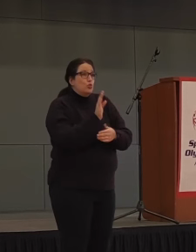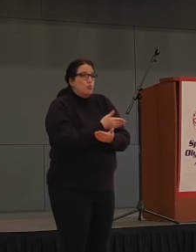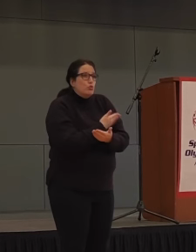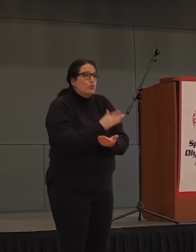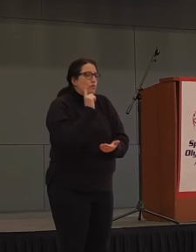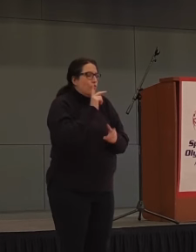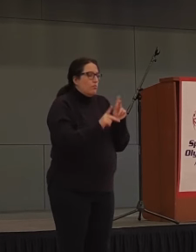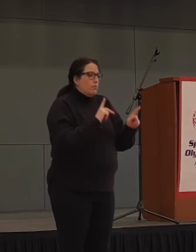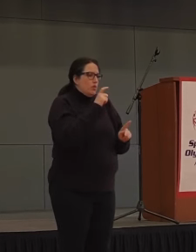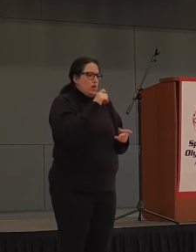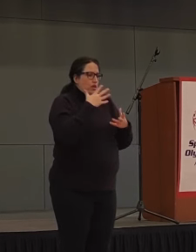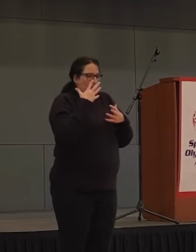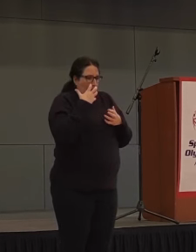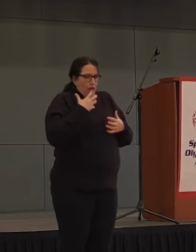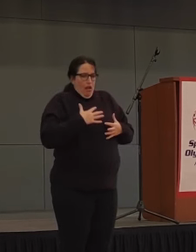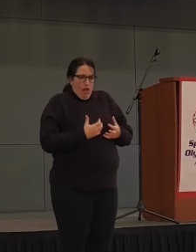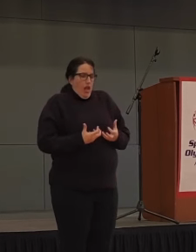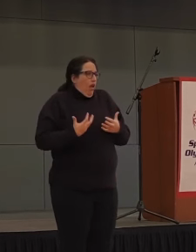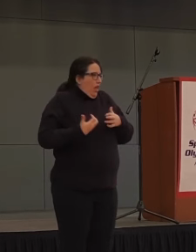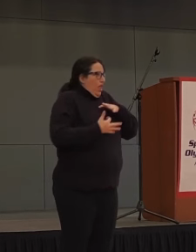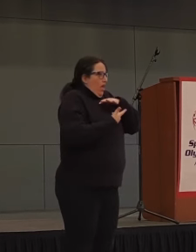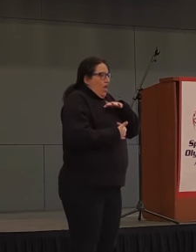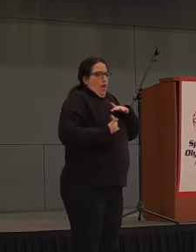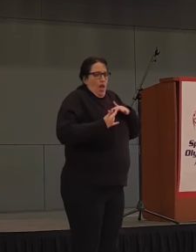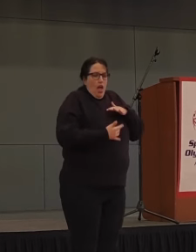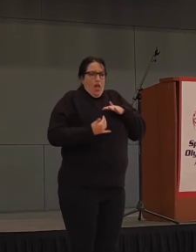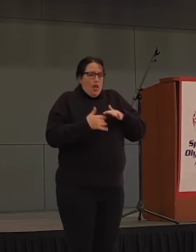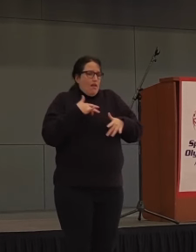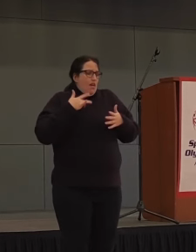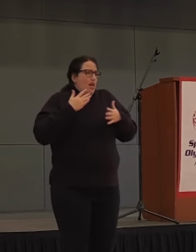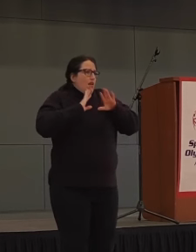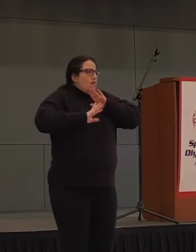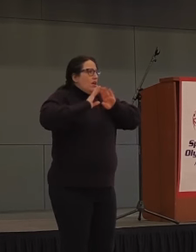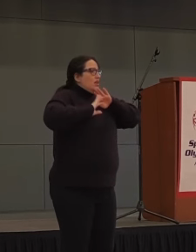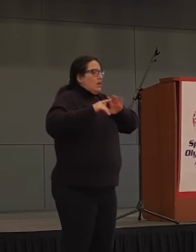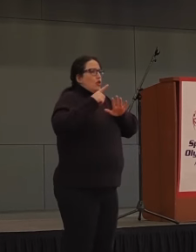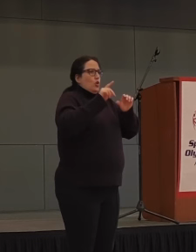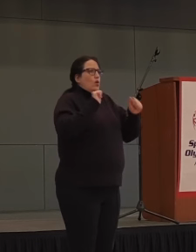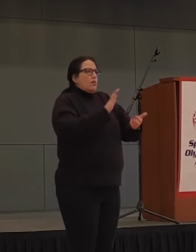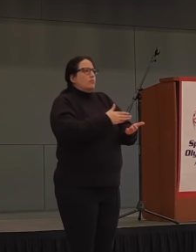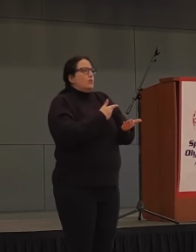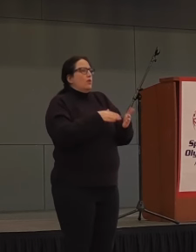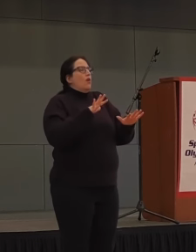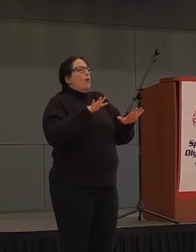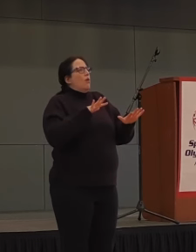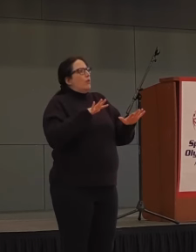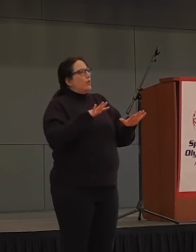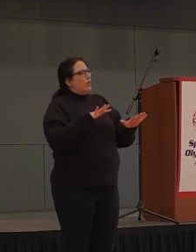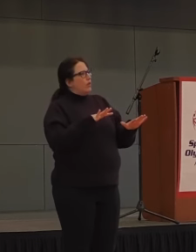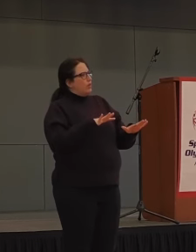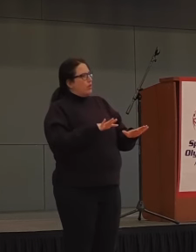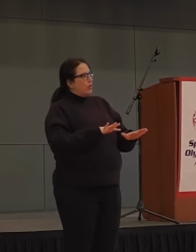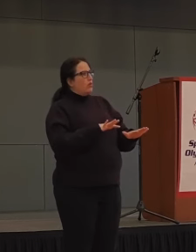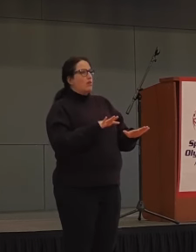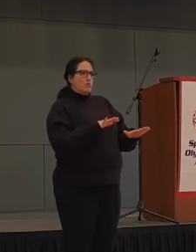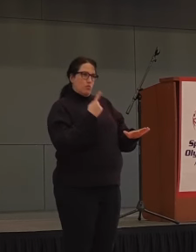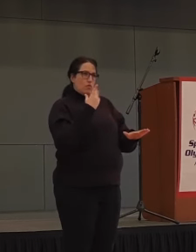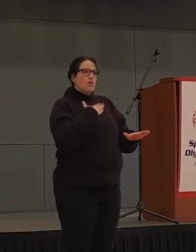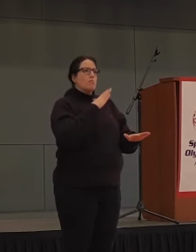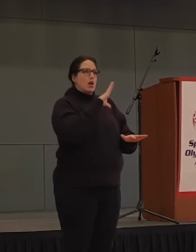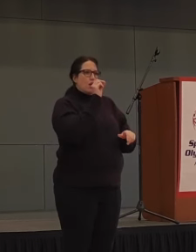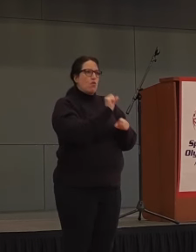or when they're feeling anxious or stressed. One of my coworkers cared for her father many years ago who